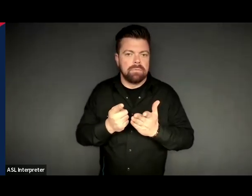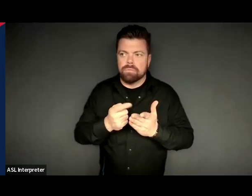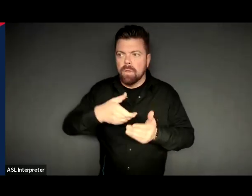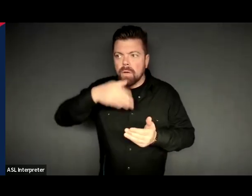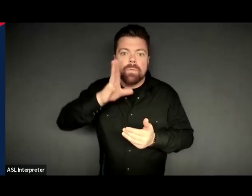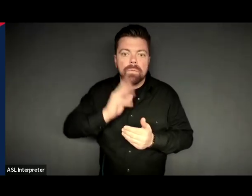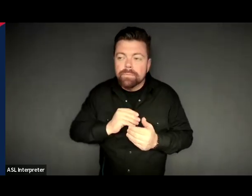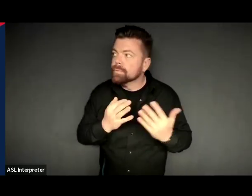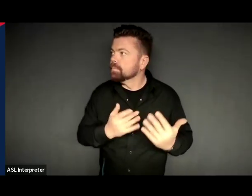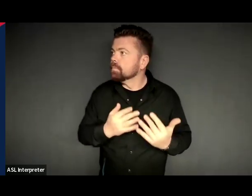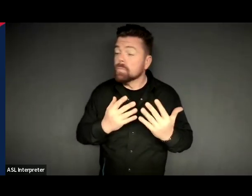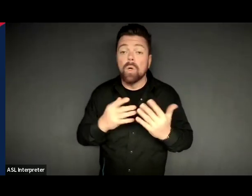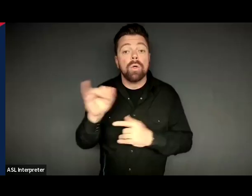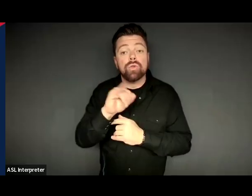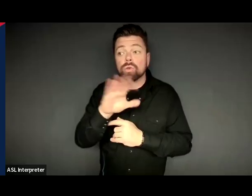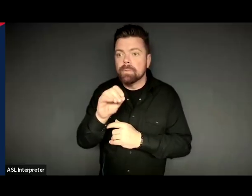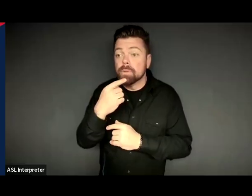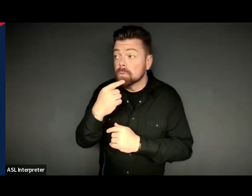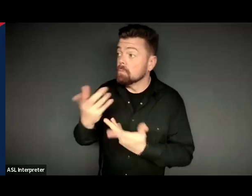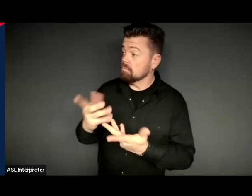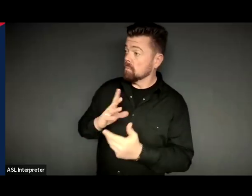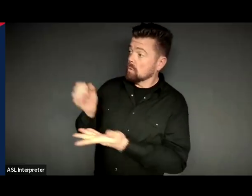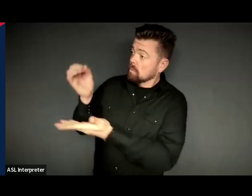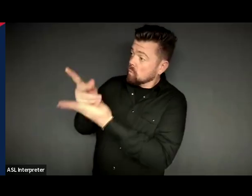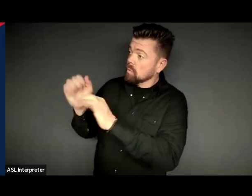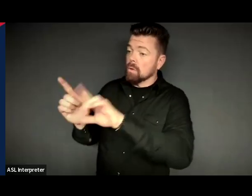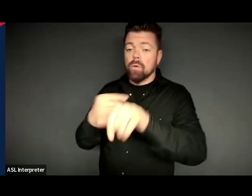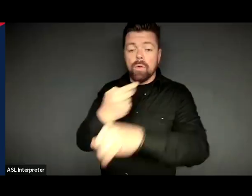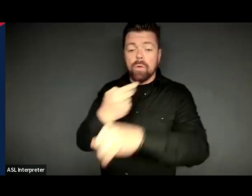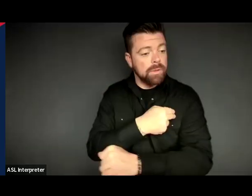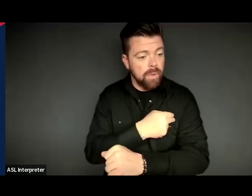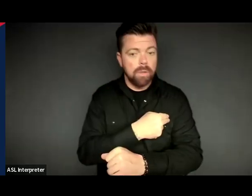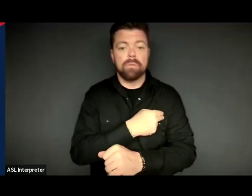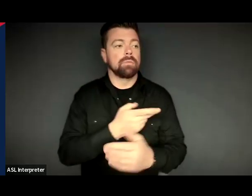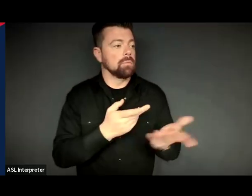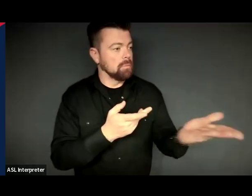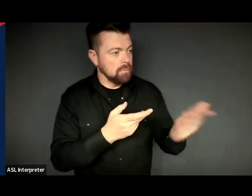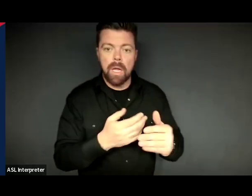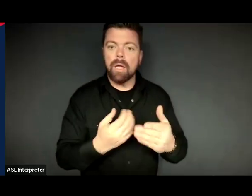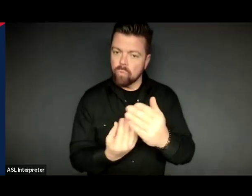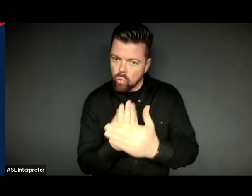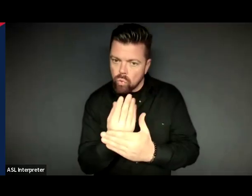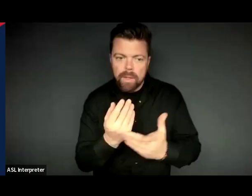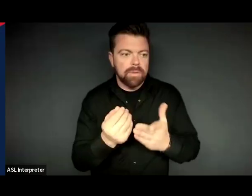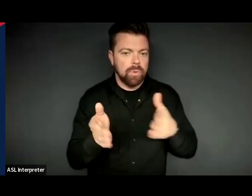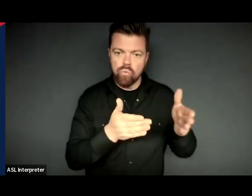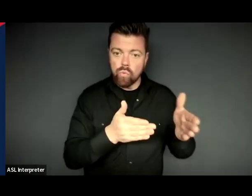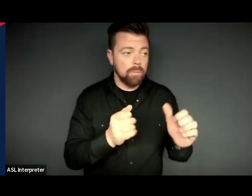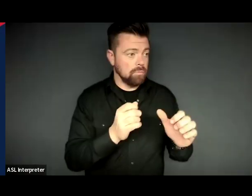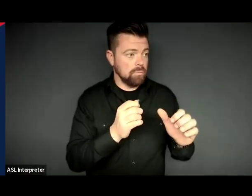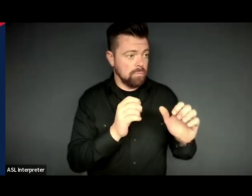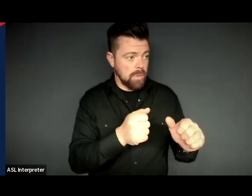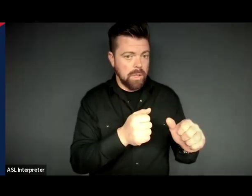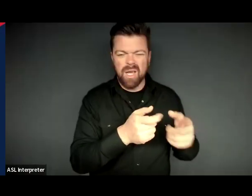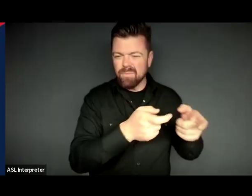the hospital and have the bowel prep in the hospital where they have people who can deal with this. It's, not you trying to do it in